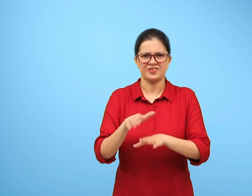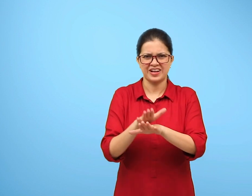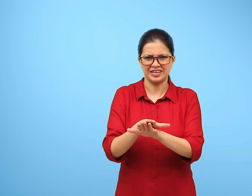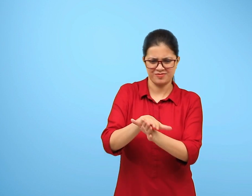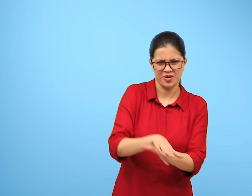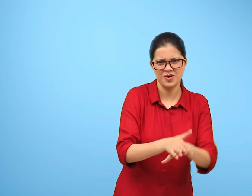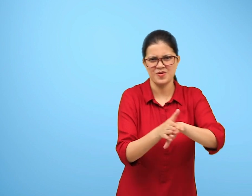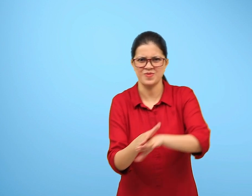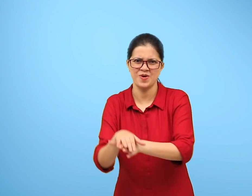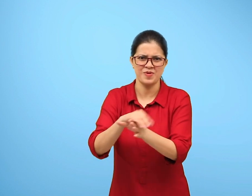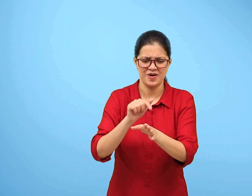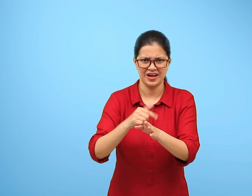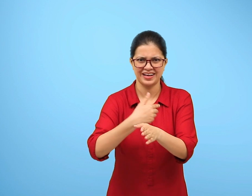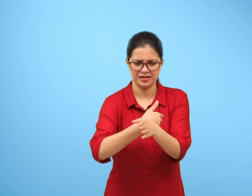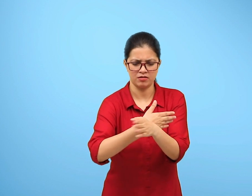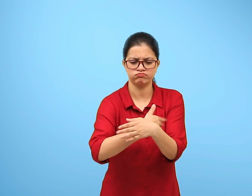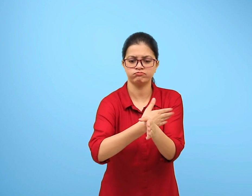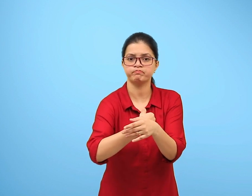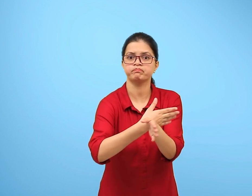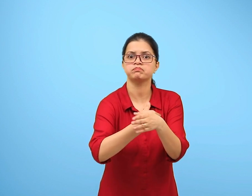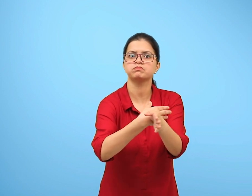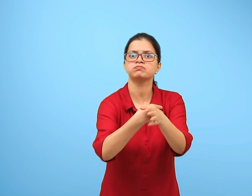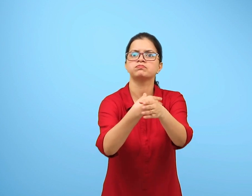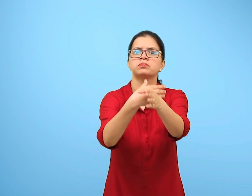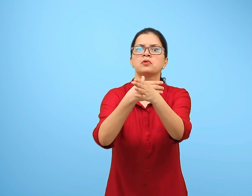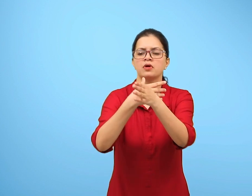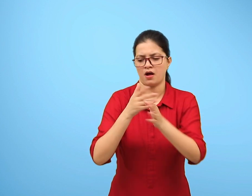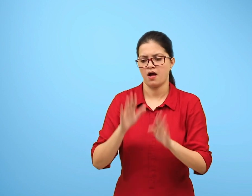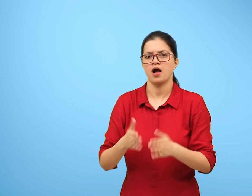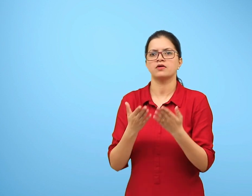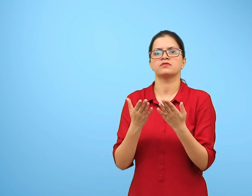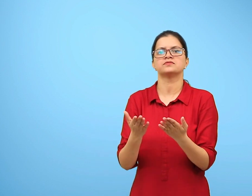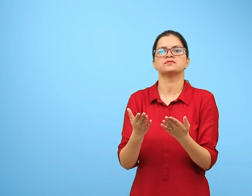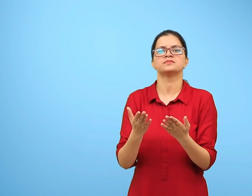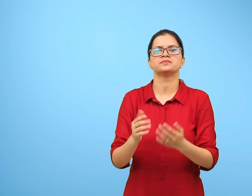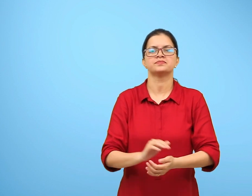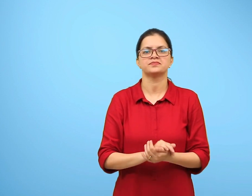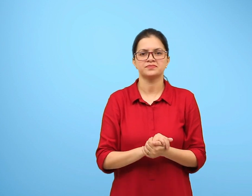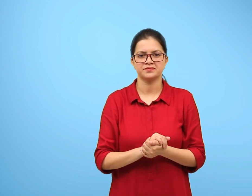Fish swim by forming loops alternately on two sides of the body.